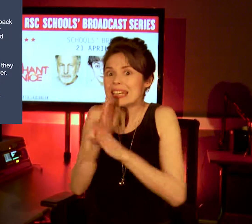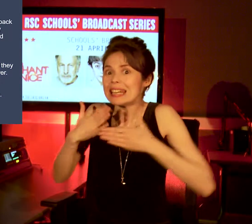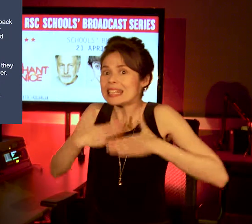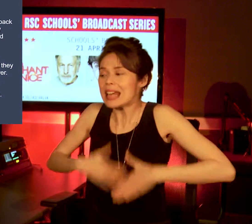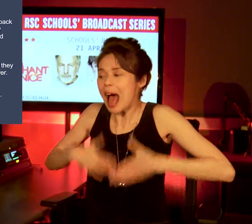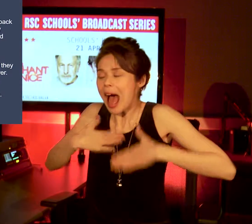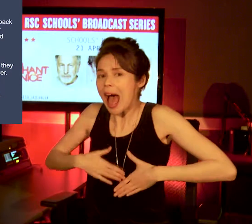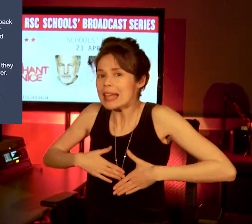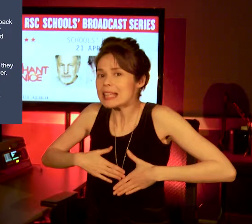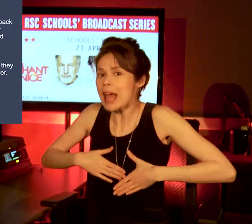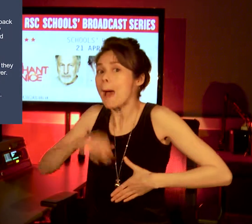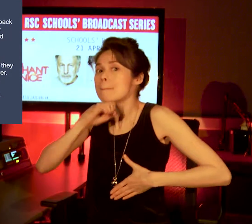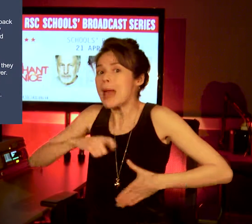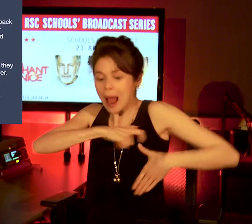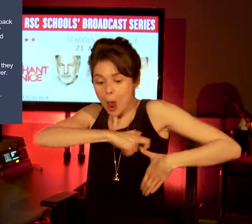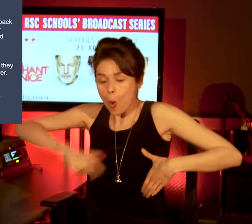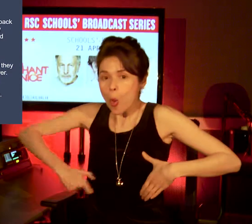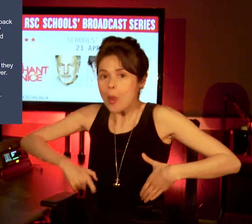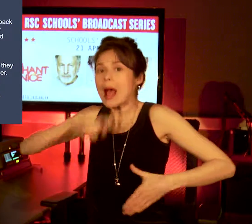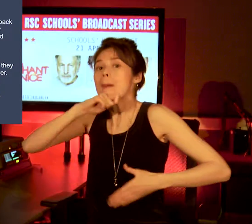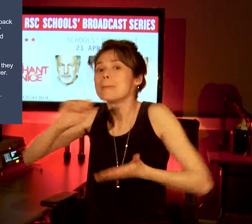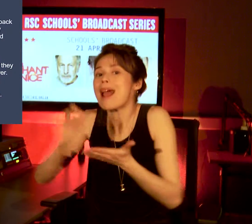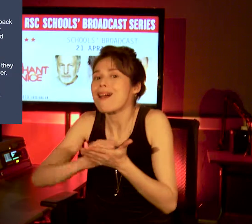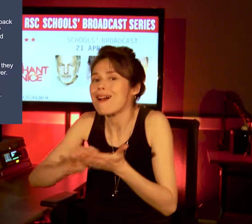Balthazar and his clerk in Venice.